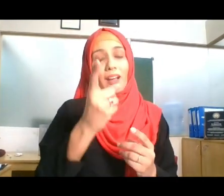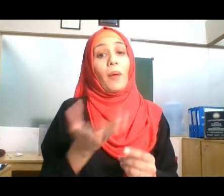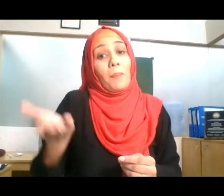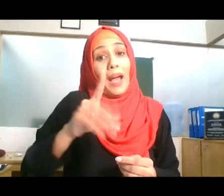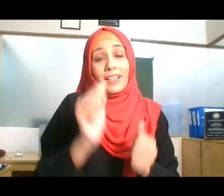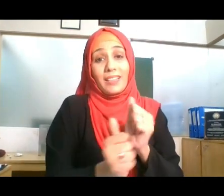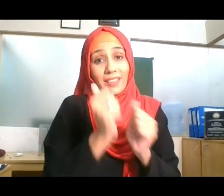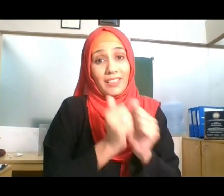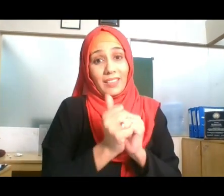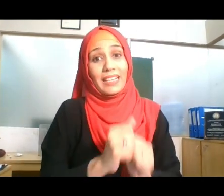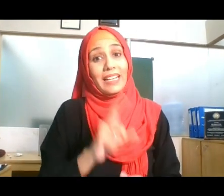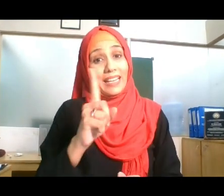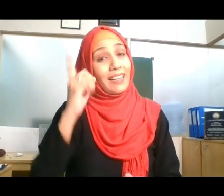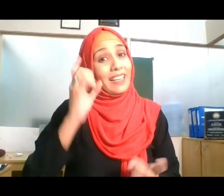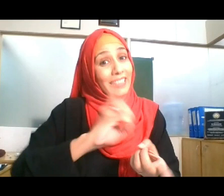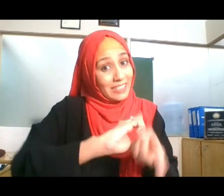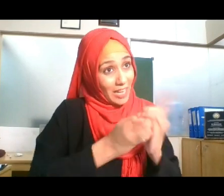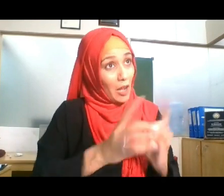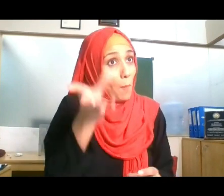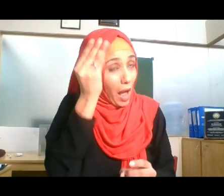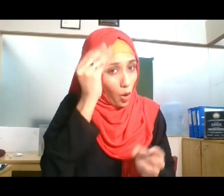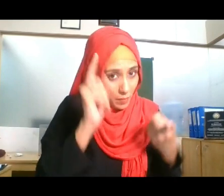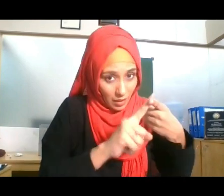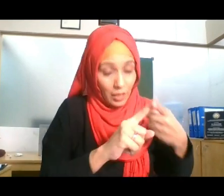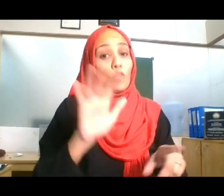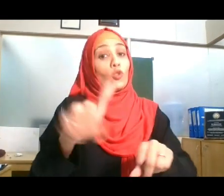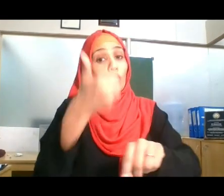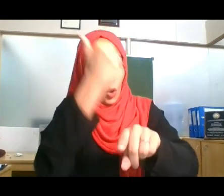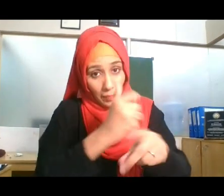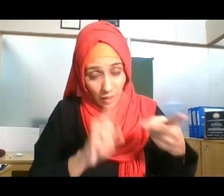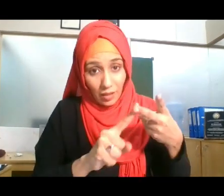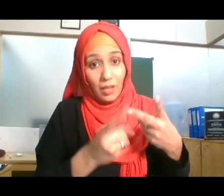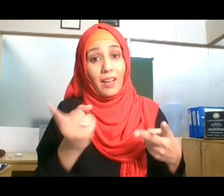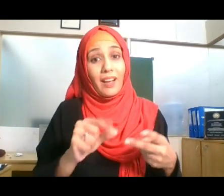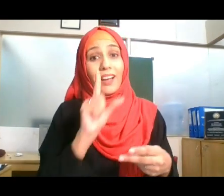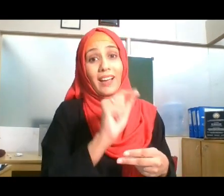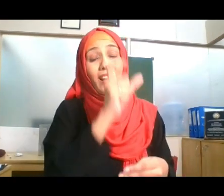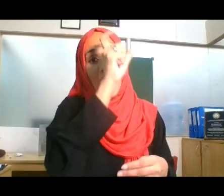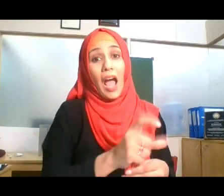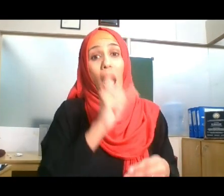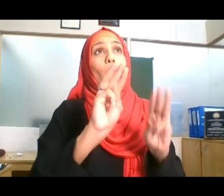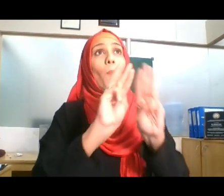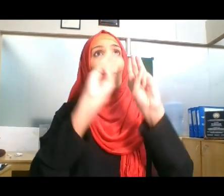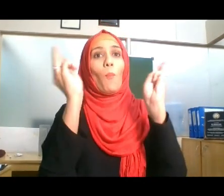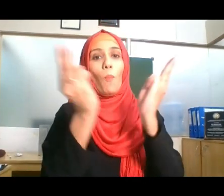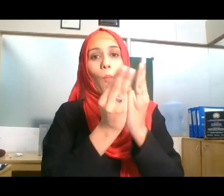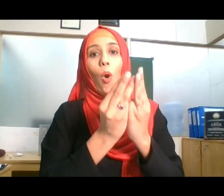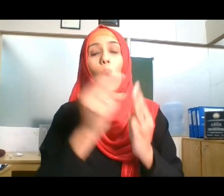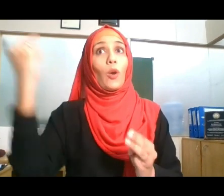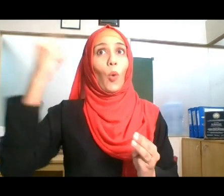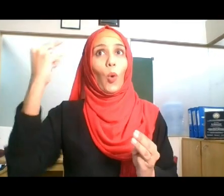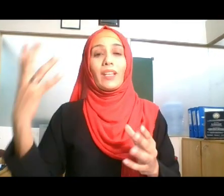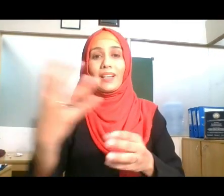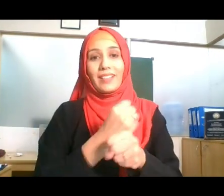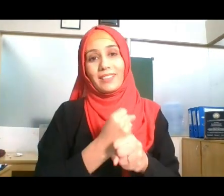used to not only digitize information, create jobs, but also create an ecosystem of inclusion through e-commerce platforms.